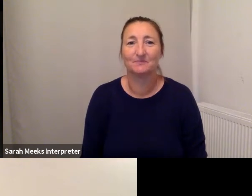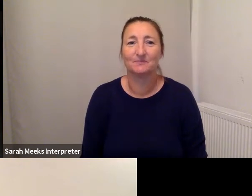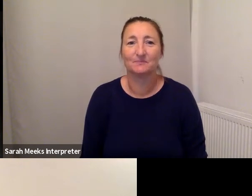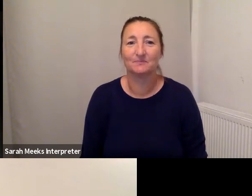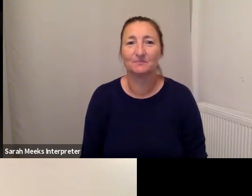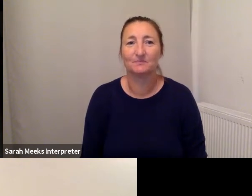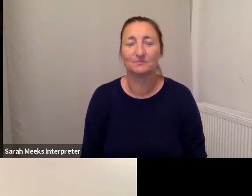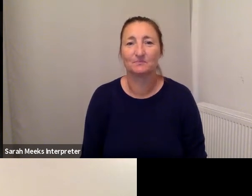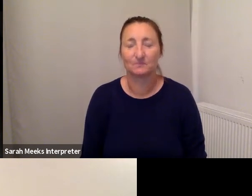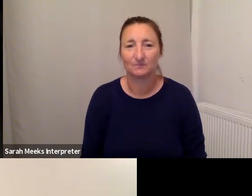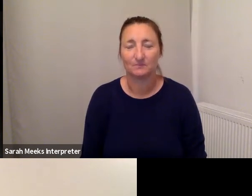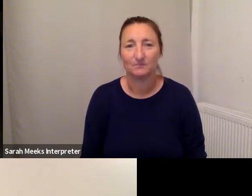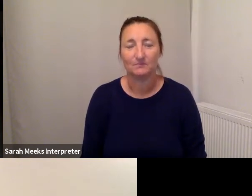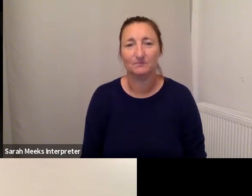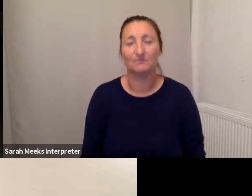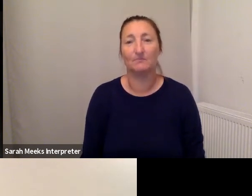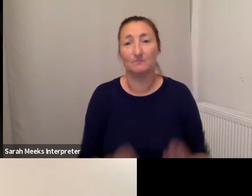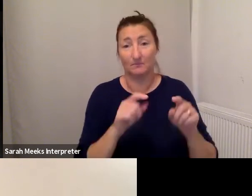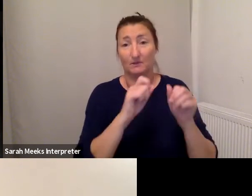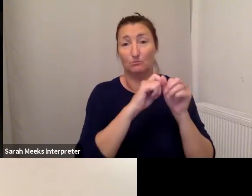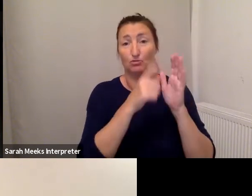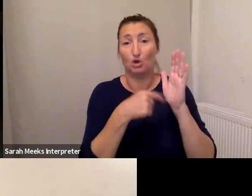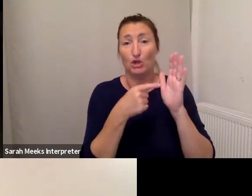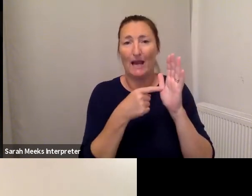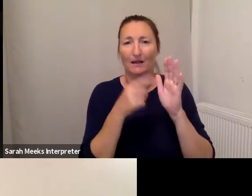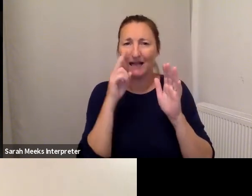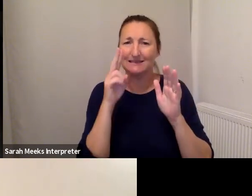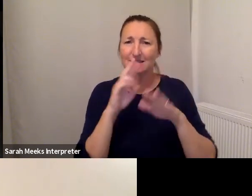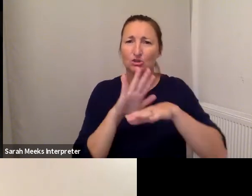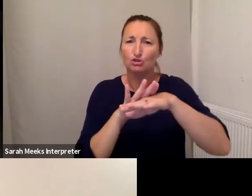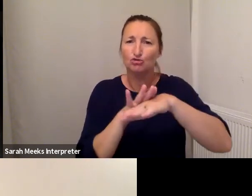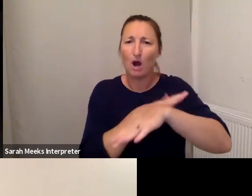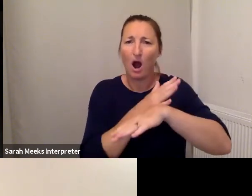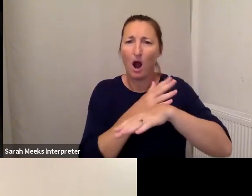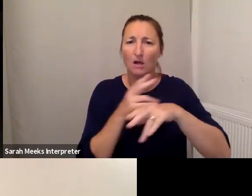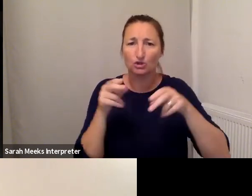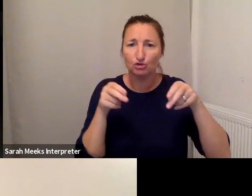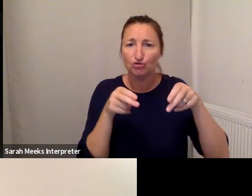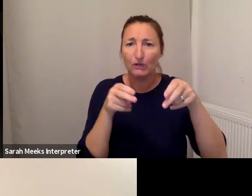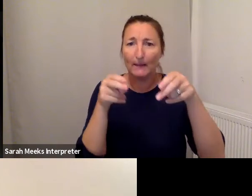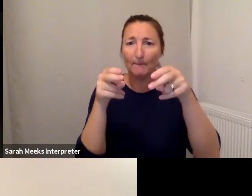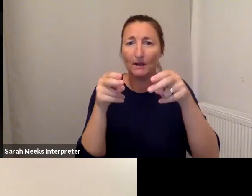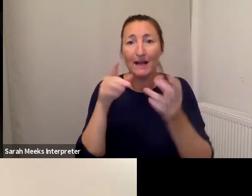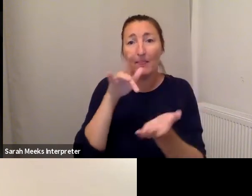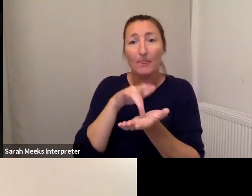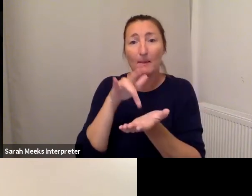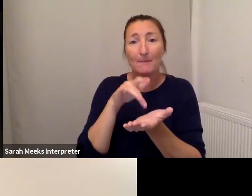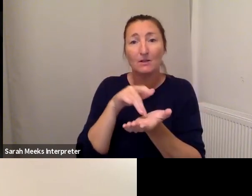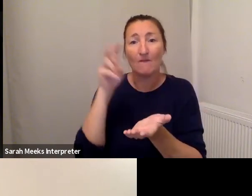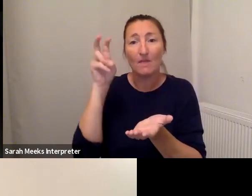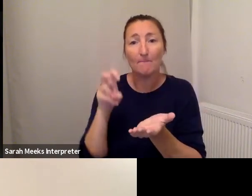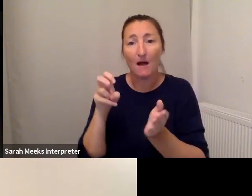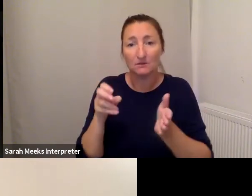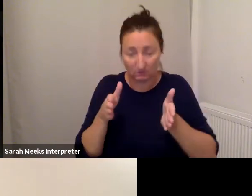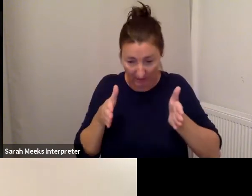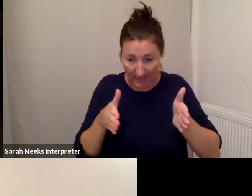We're even on this project putting in a grass strip in the middle of our busway lanes. This is an example from